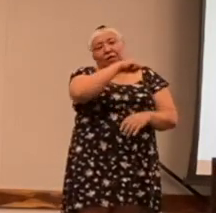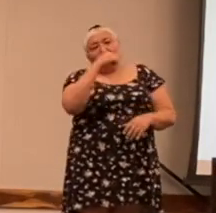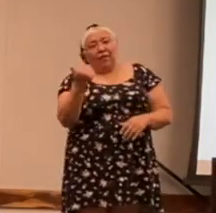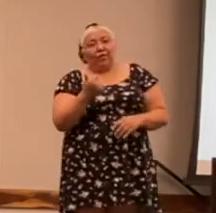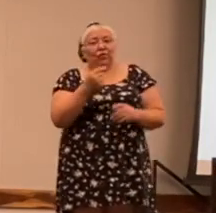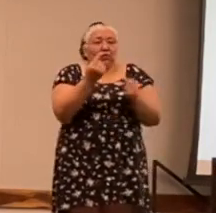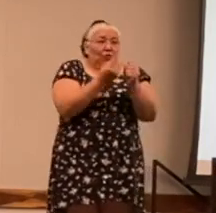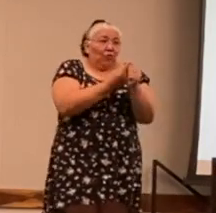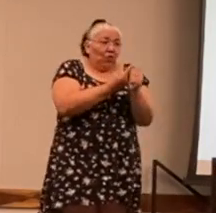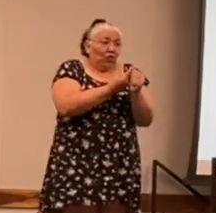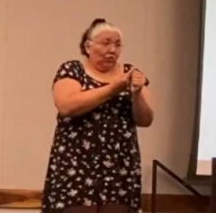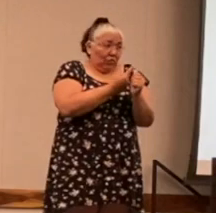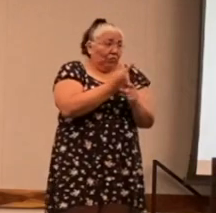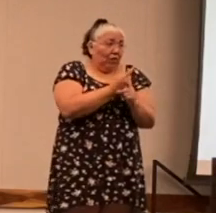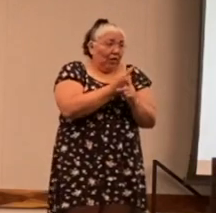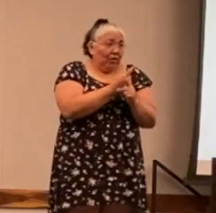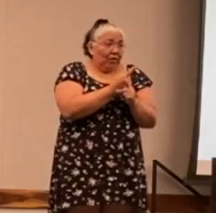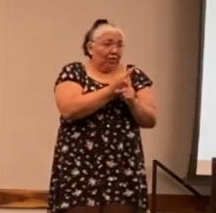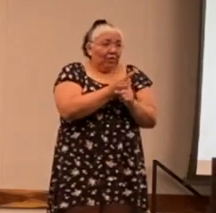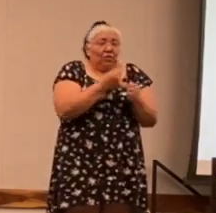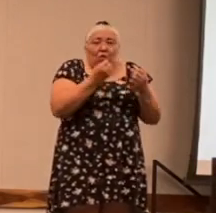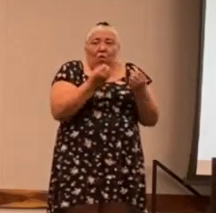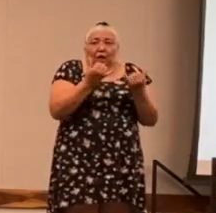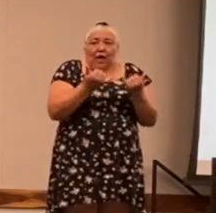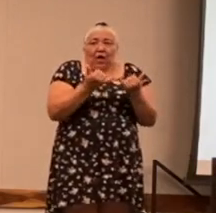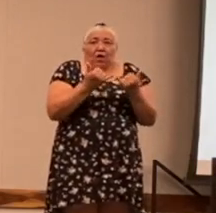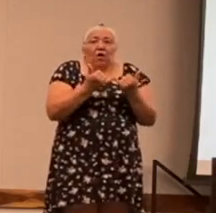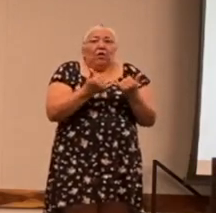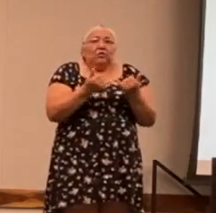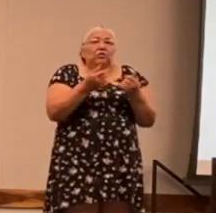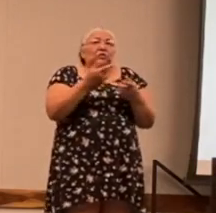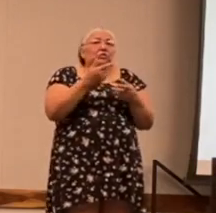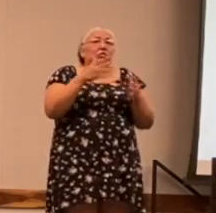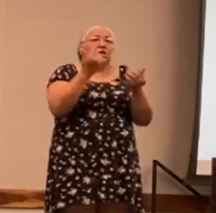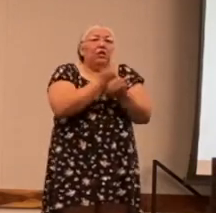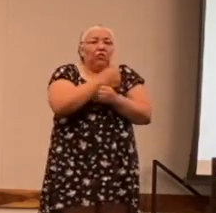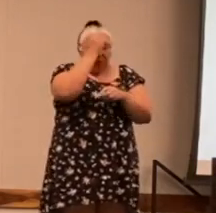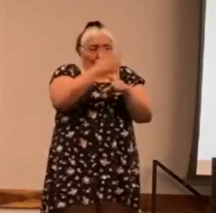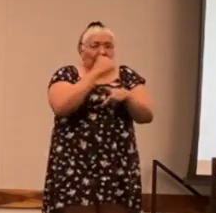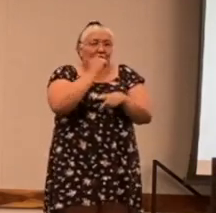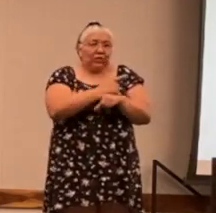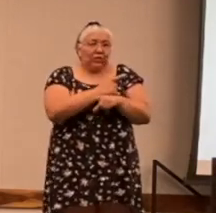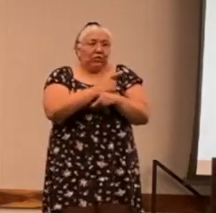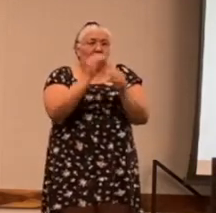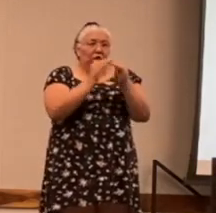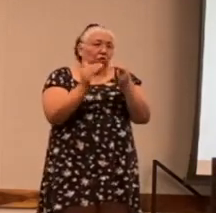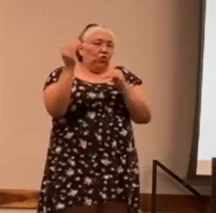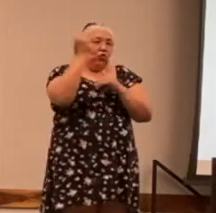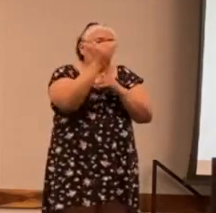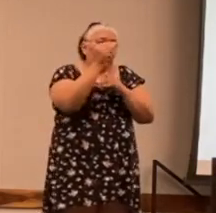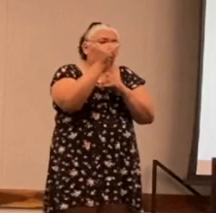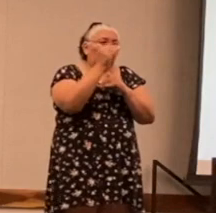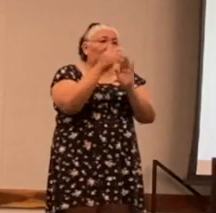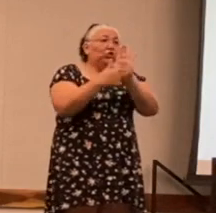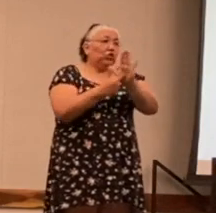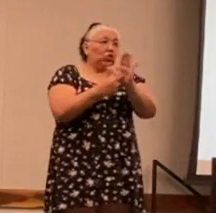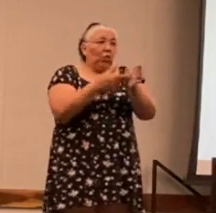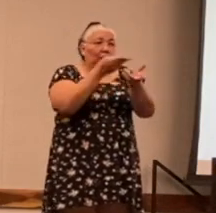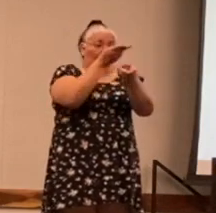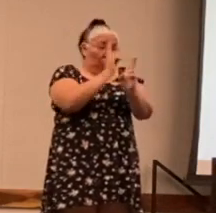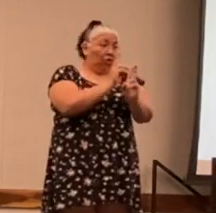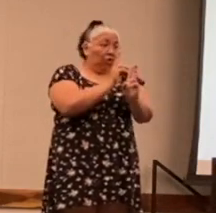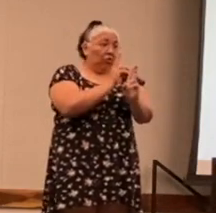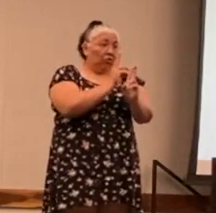first, right? And so, in order to love your brothers and sisters, why don't you outdo them in showing honor to